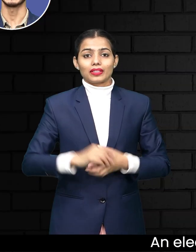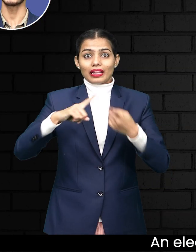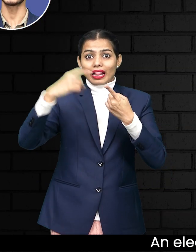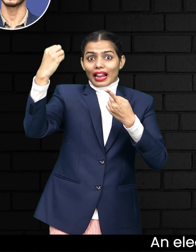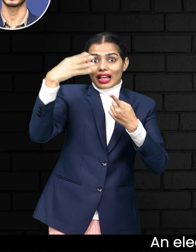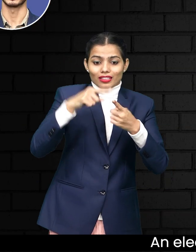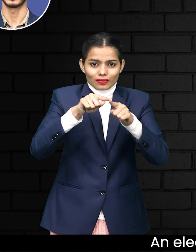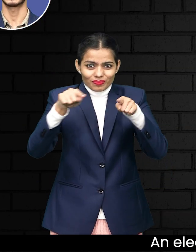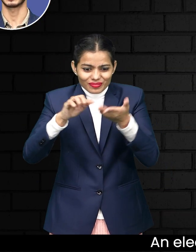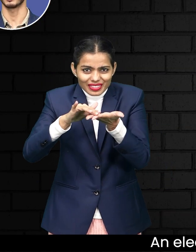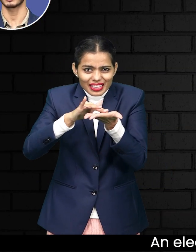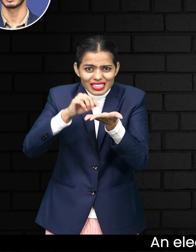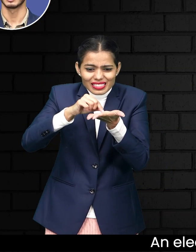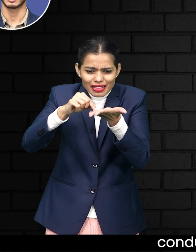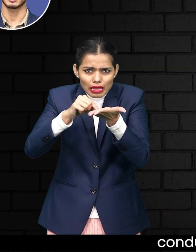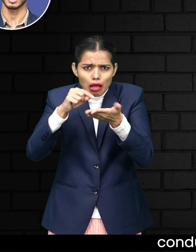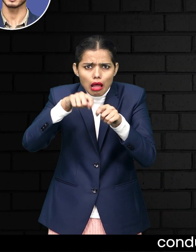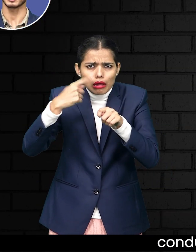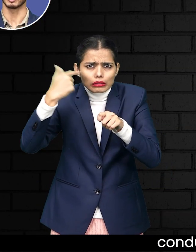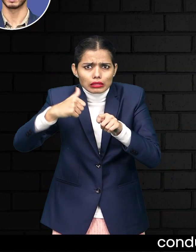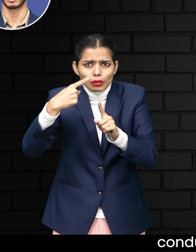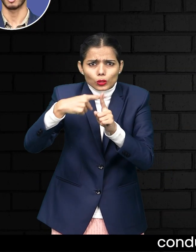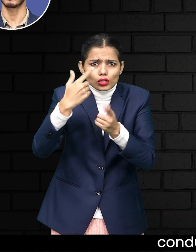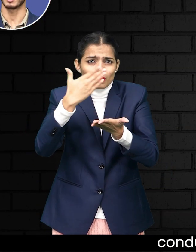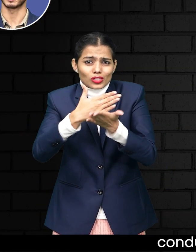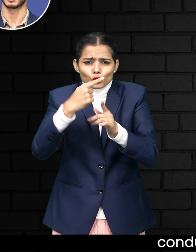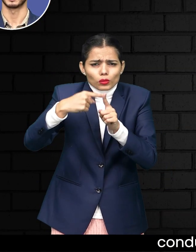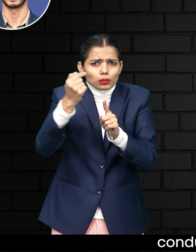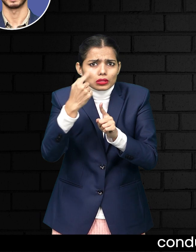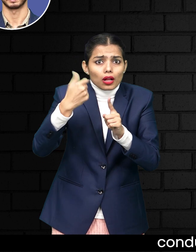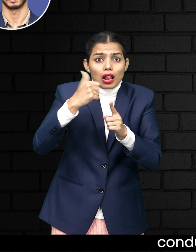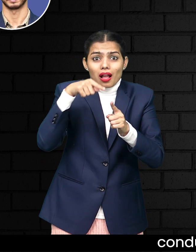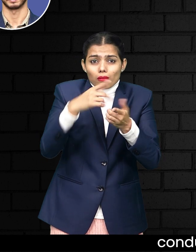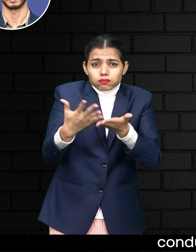An electric circuit is closed conducting loop or path,